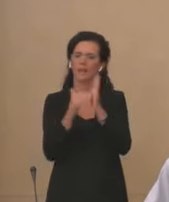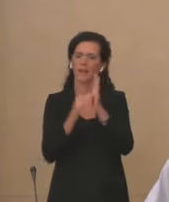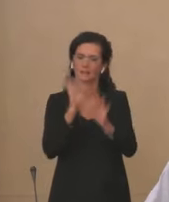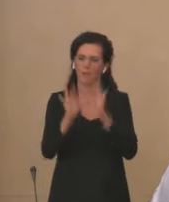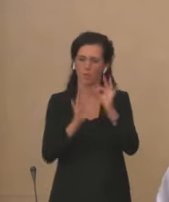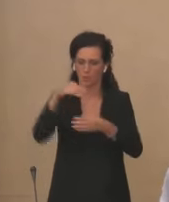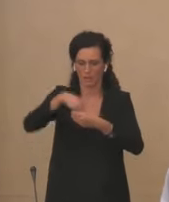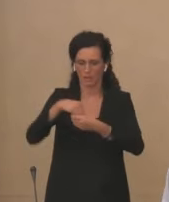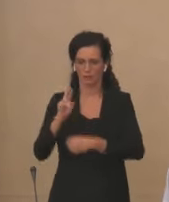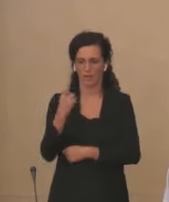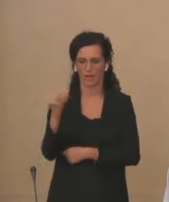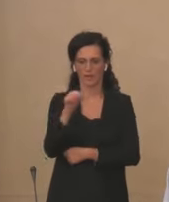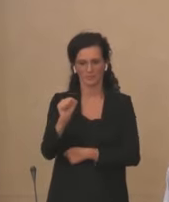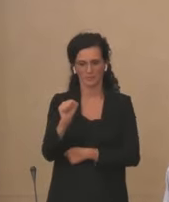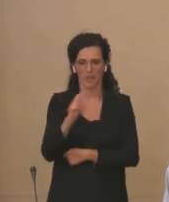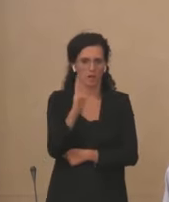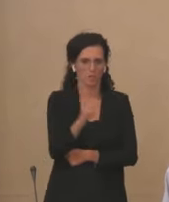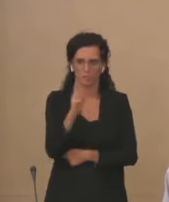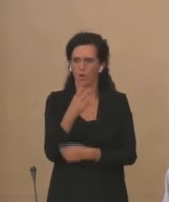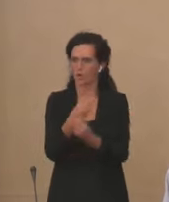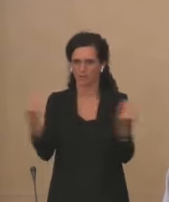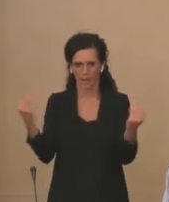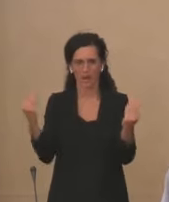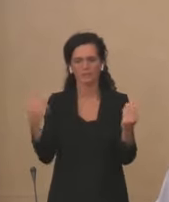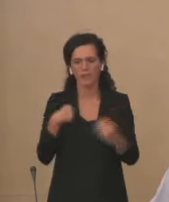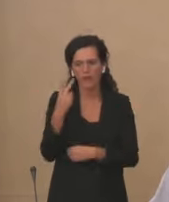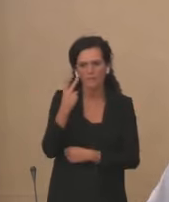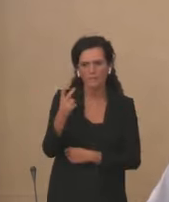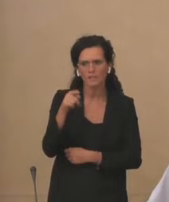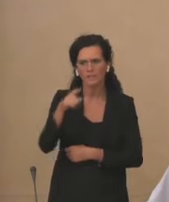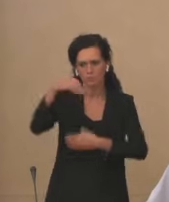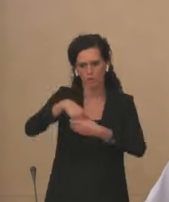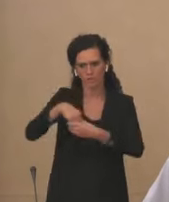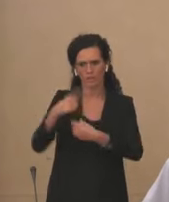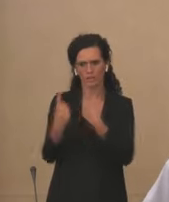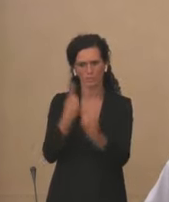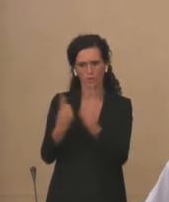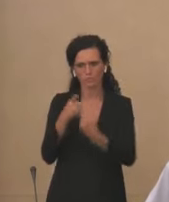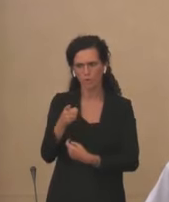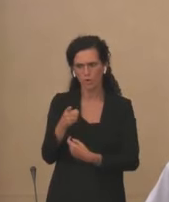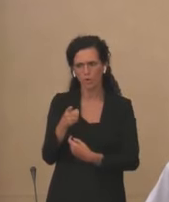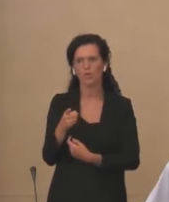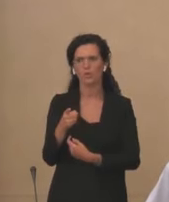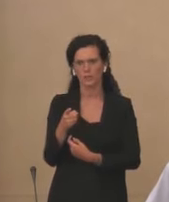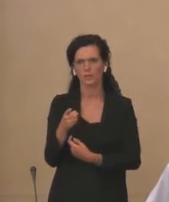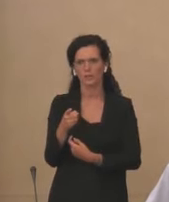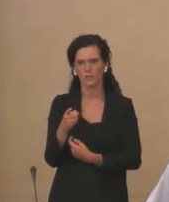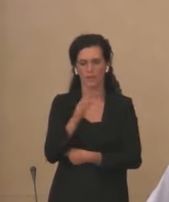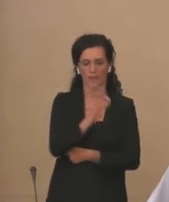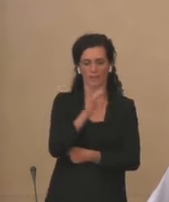it's still, doctors will say that it's still not FDA approved, and they will raise their eyebrows and say